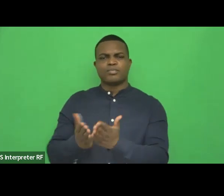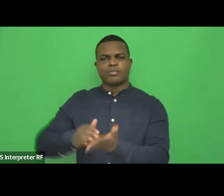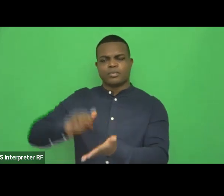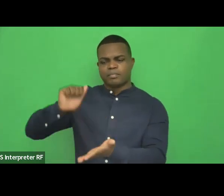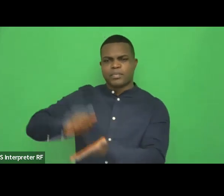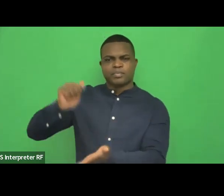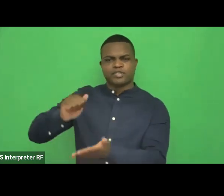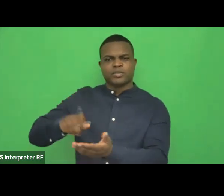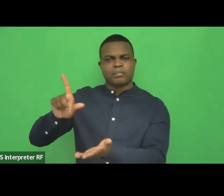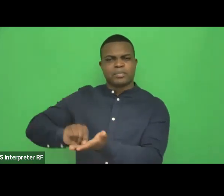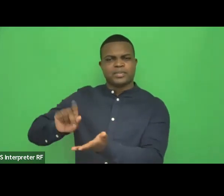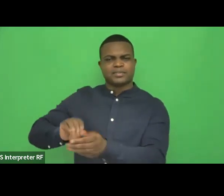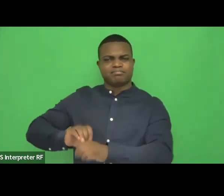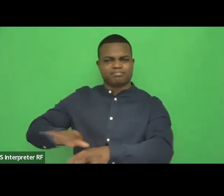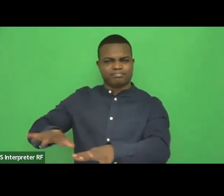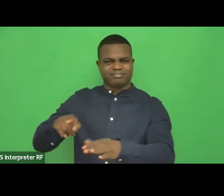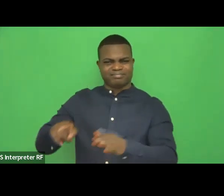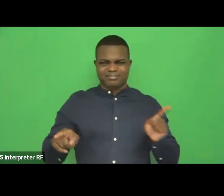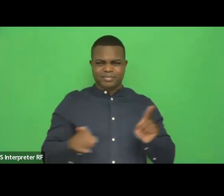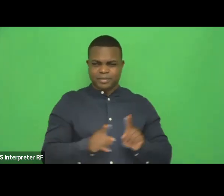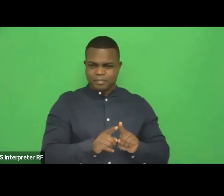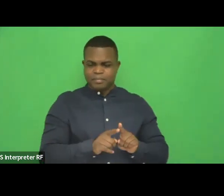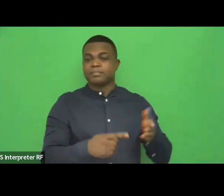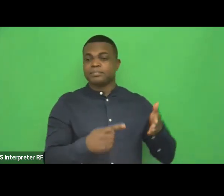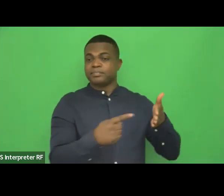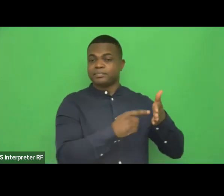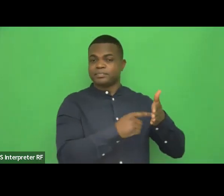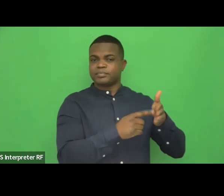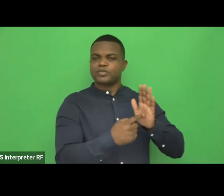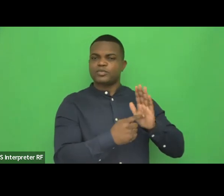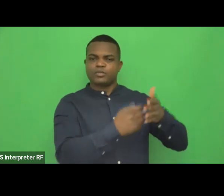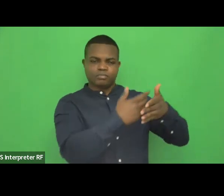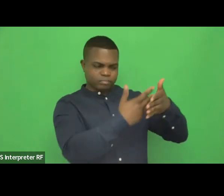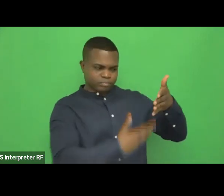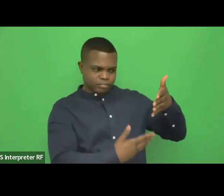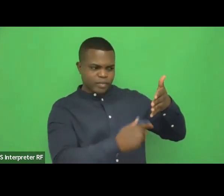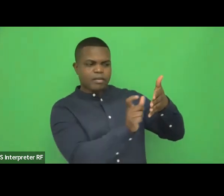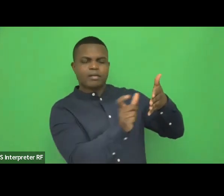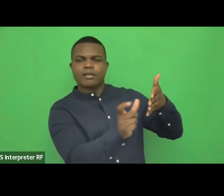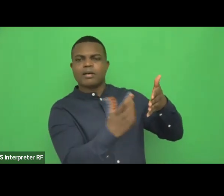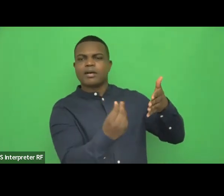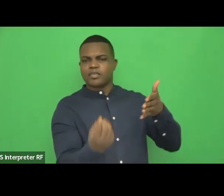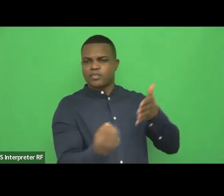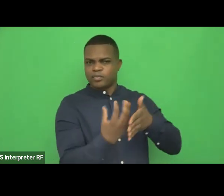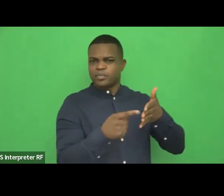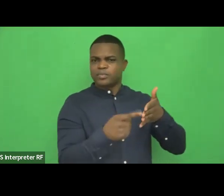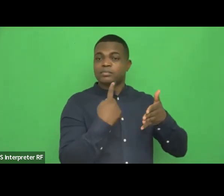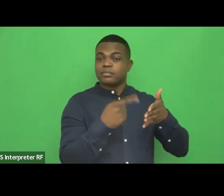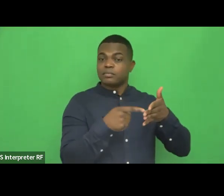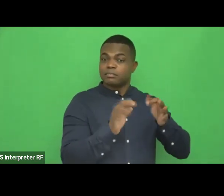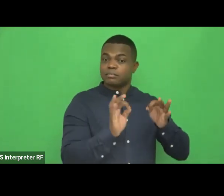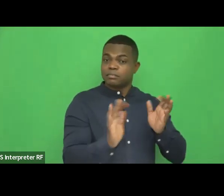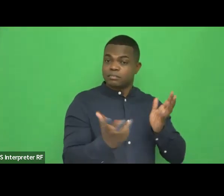information page. I can see the accessibility specifications that this book conforms to, and that it's been certified by Benetech under